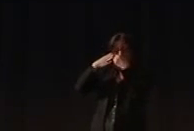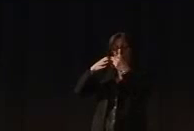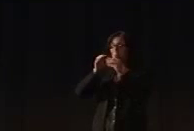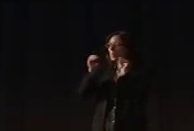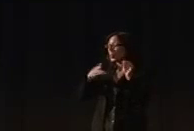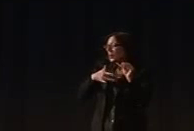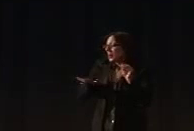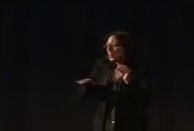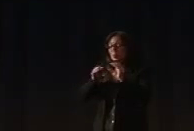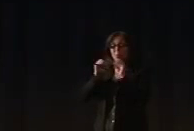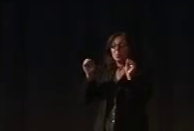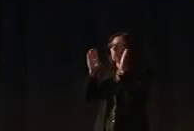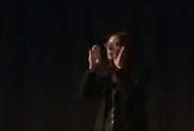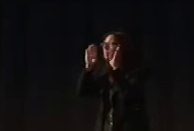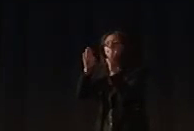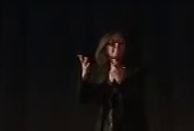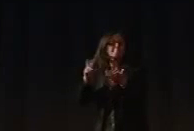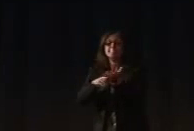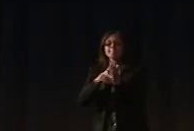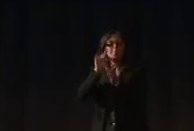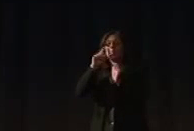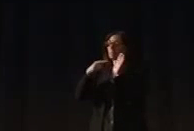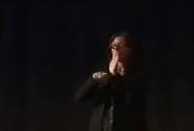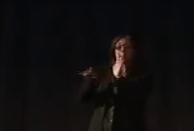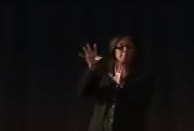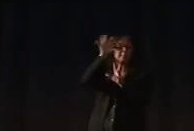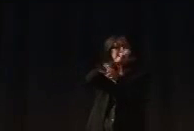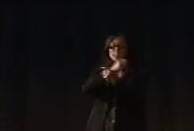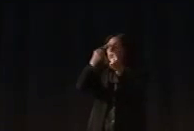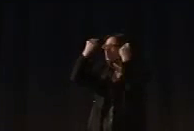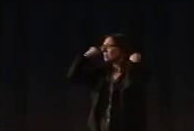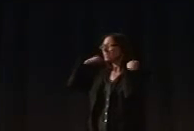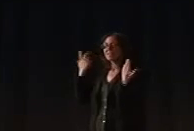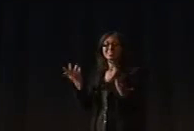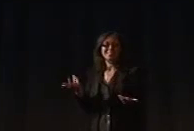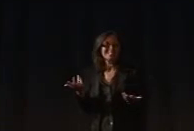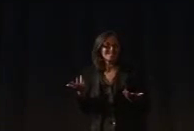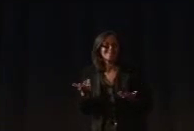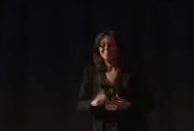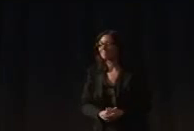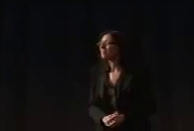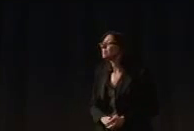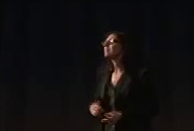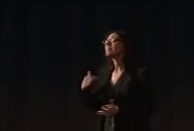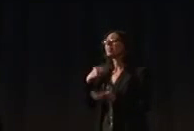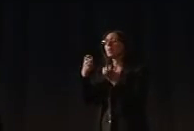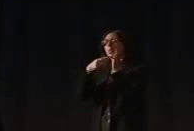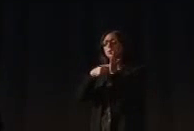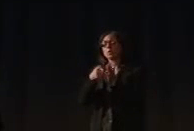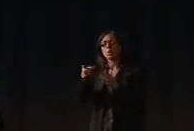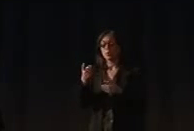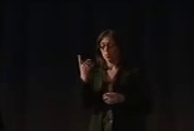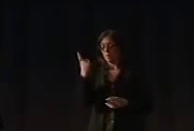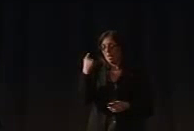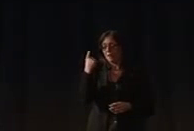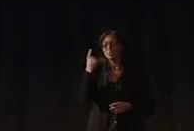did, and I want to review some of this here with you, is an experiment last year in